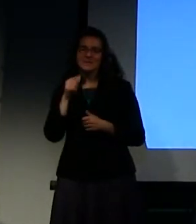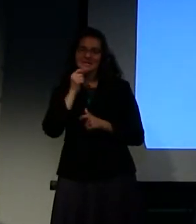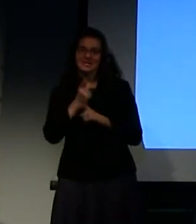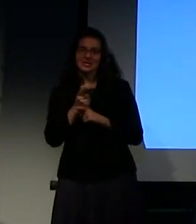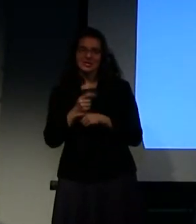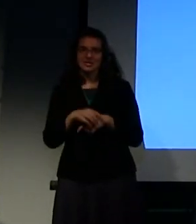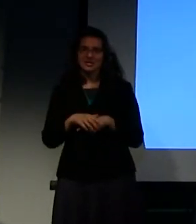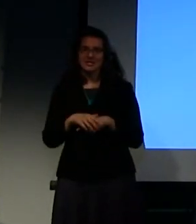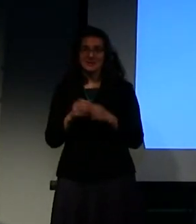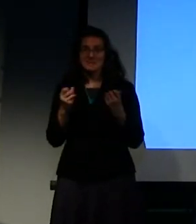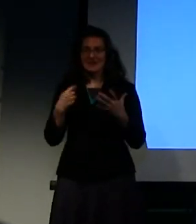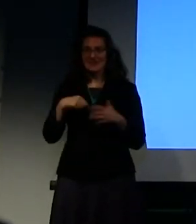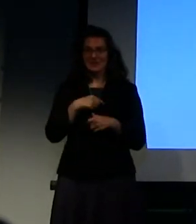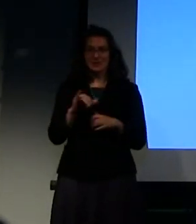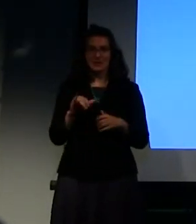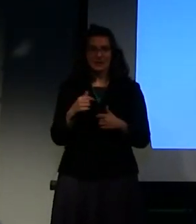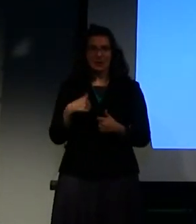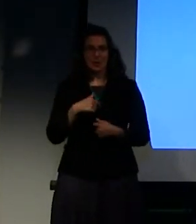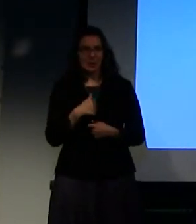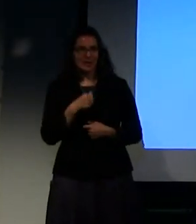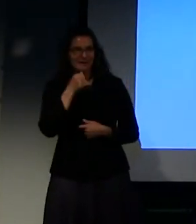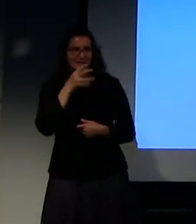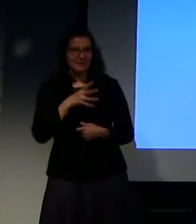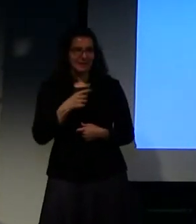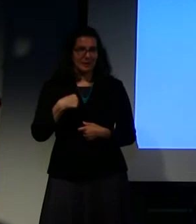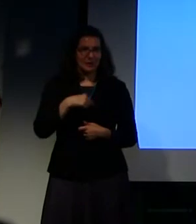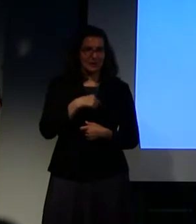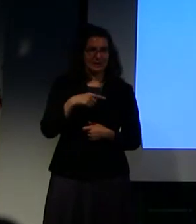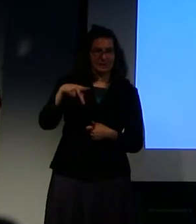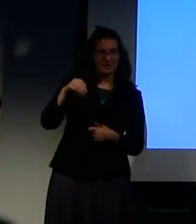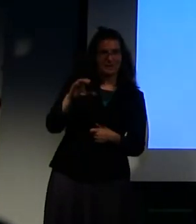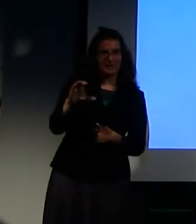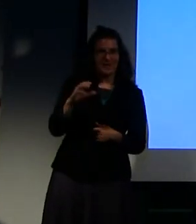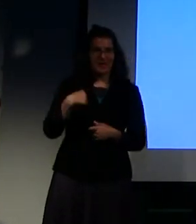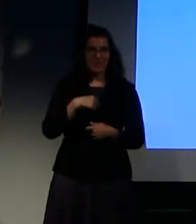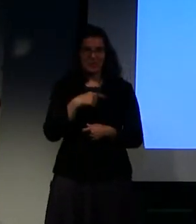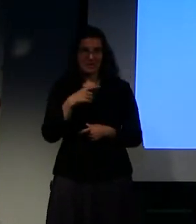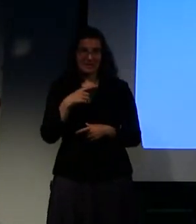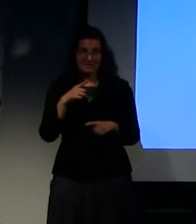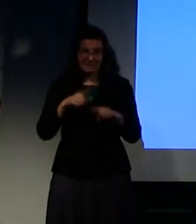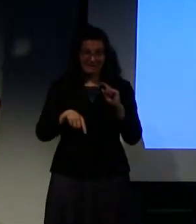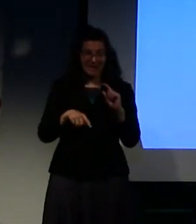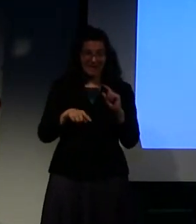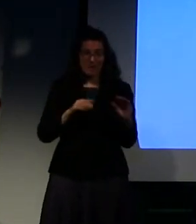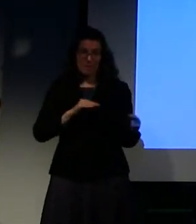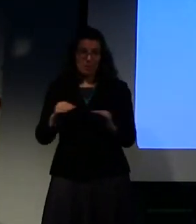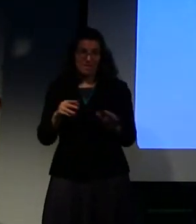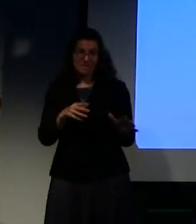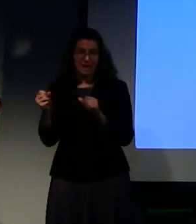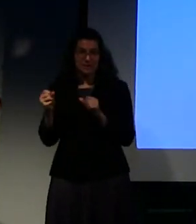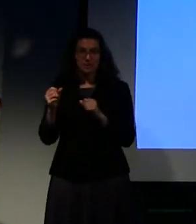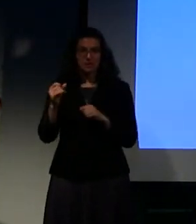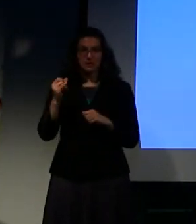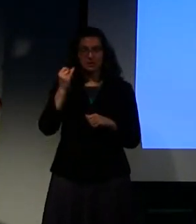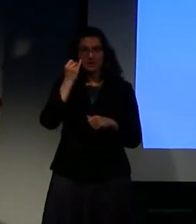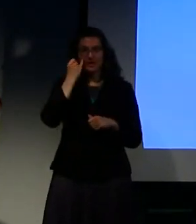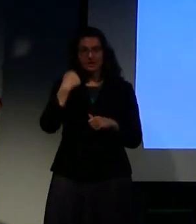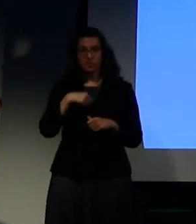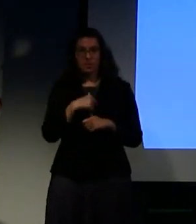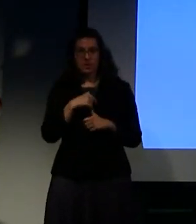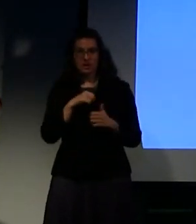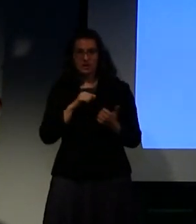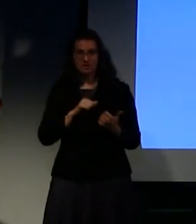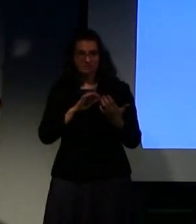we're female and we're people of color and we cannot move as fast. So when we confront another person who may